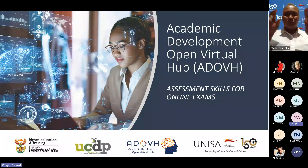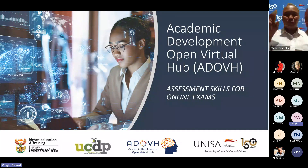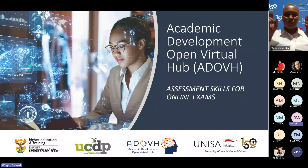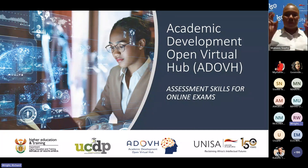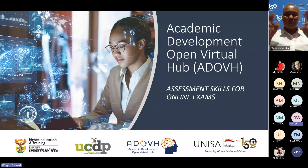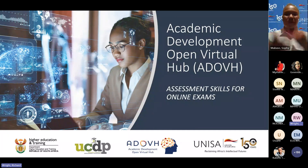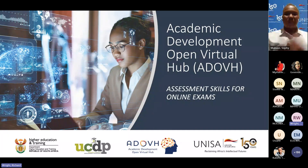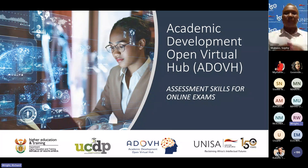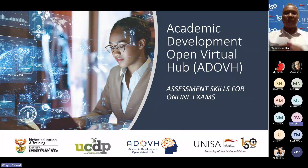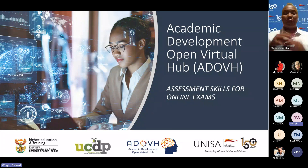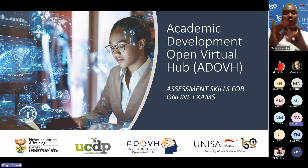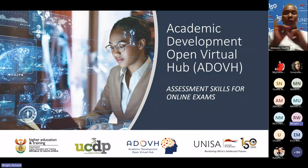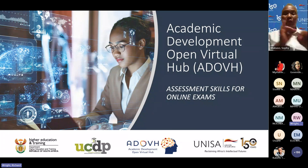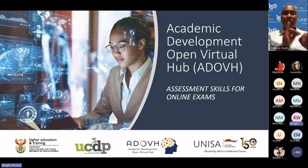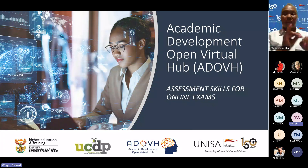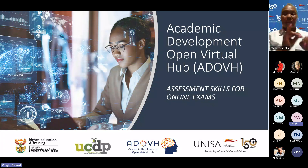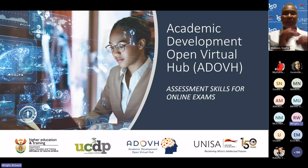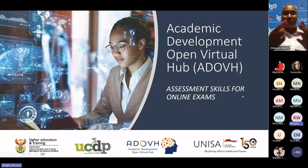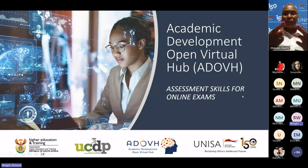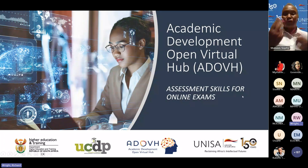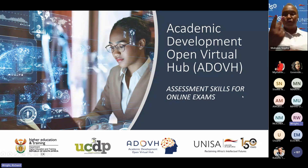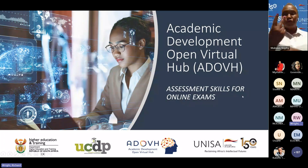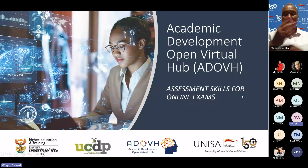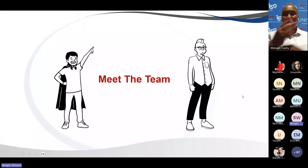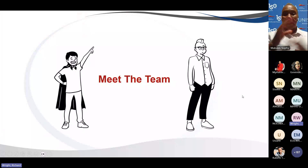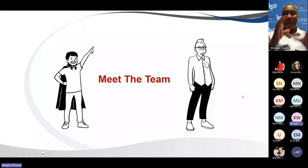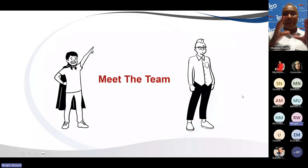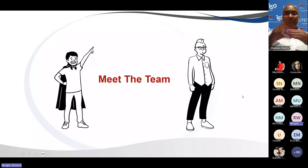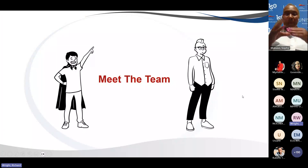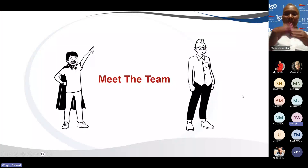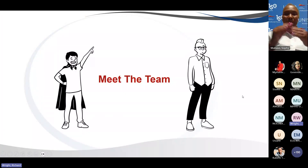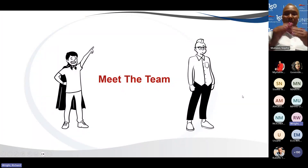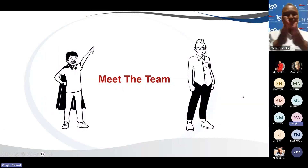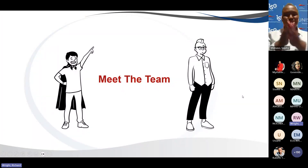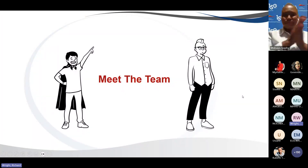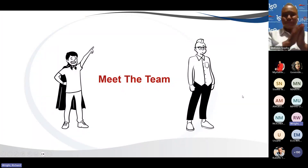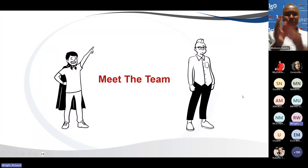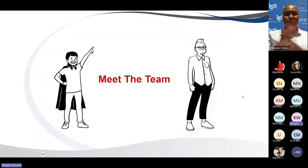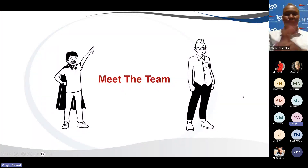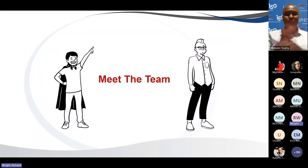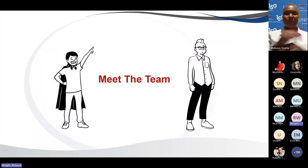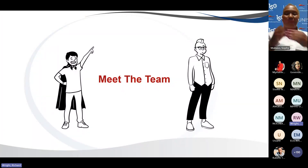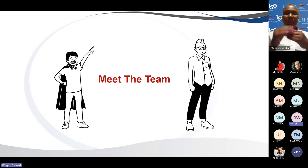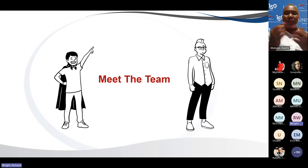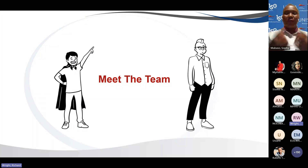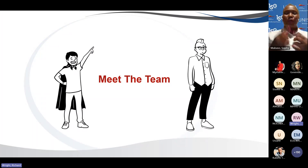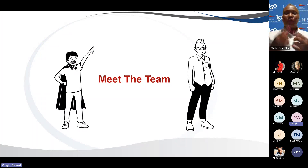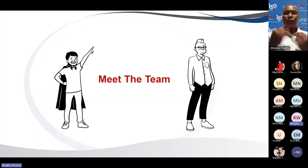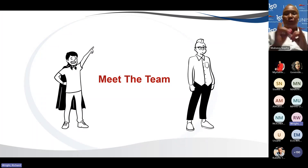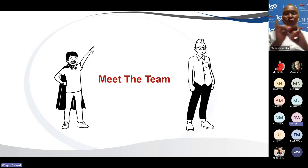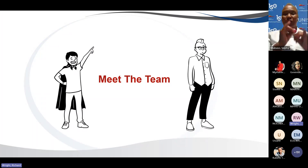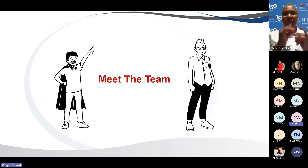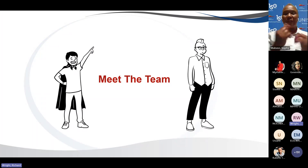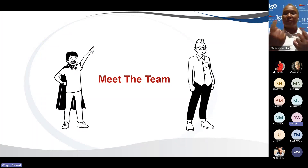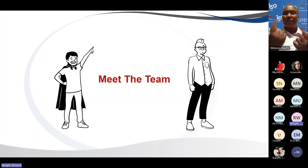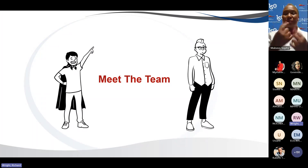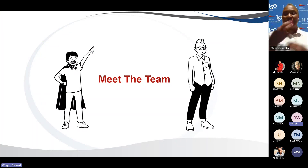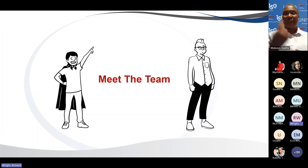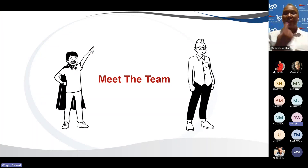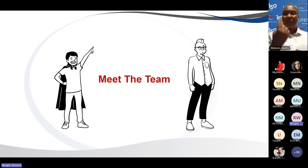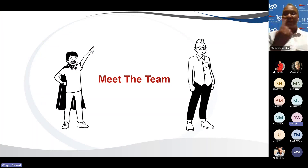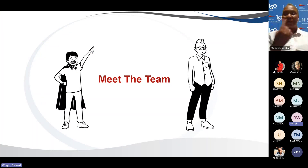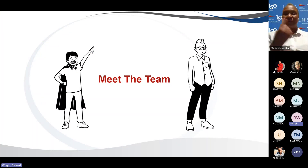to introduce the two main members, I'm going to ask them now to introduce themselves. So we've got Dr. Govender